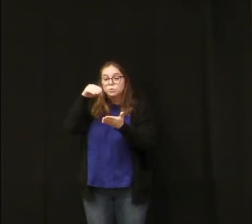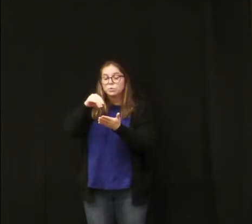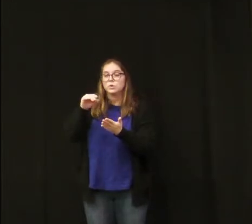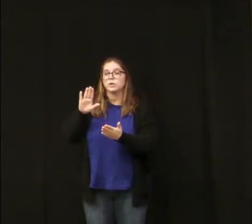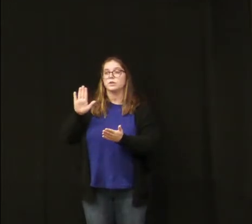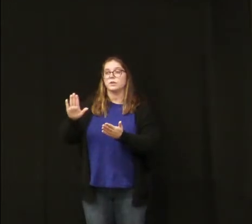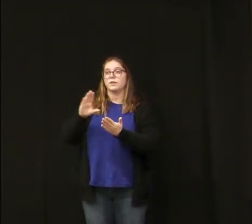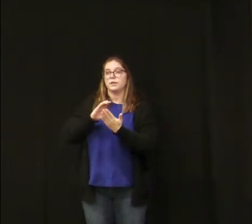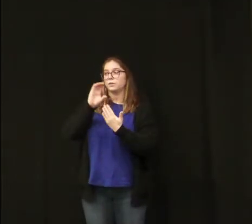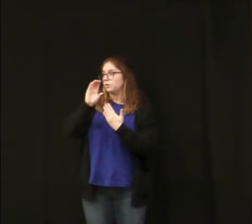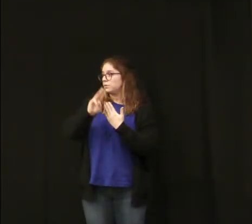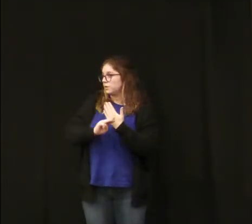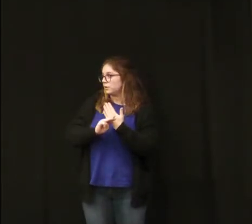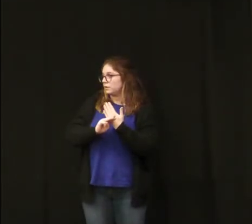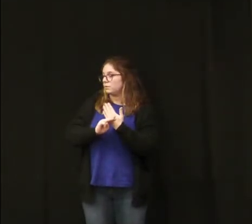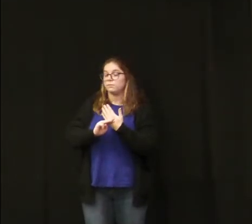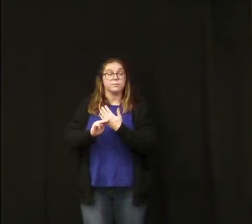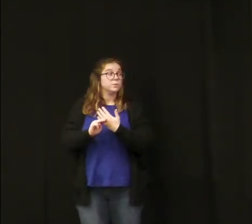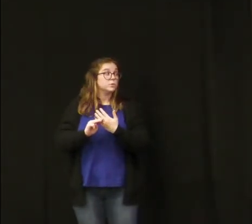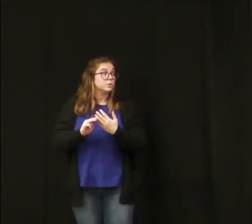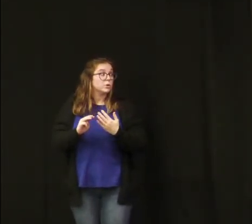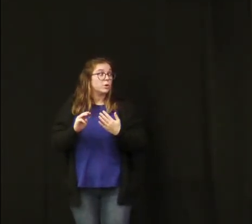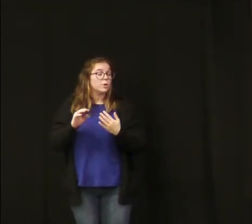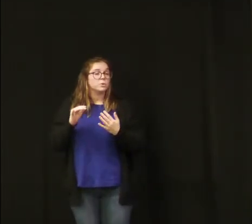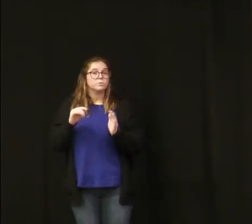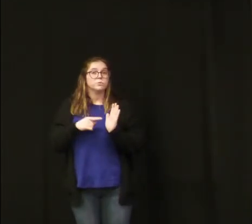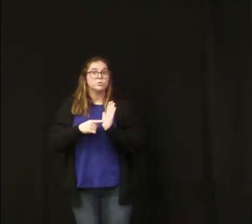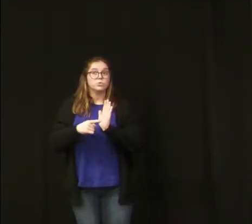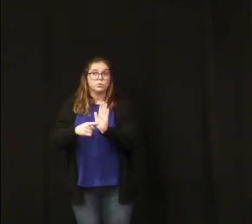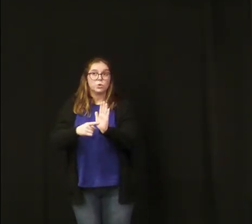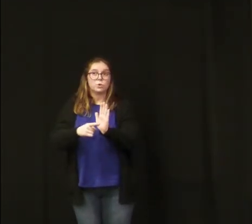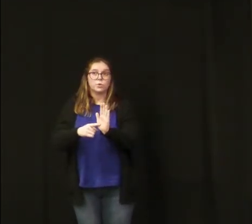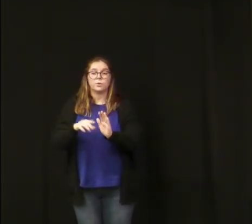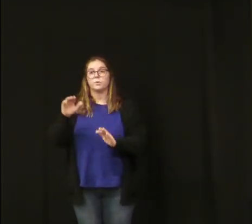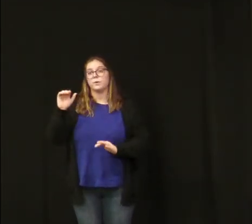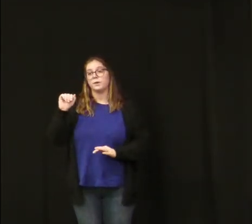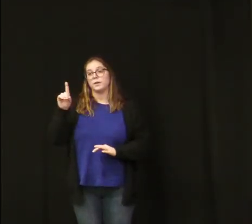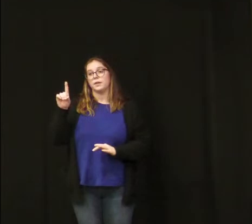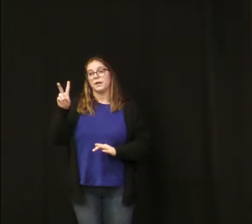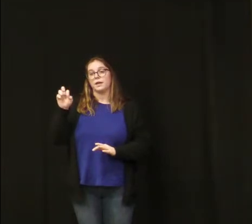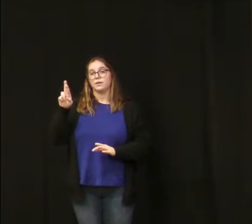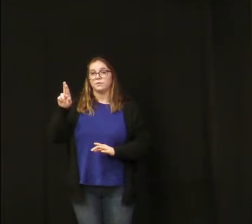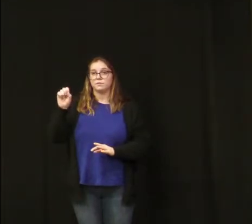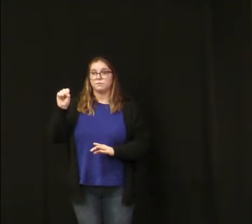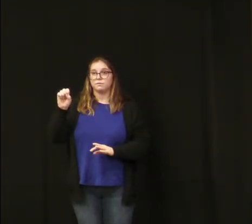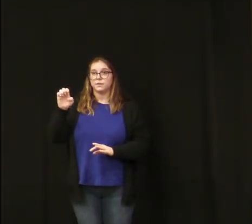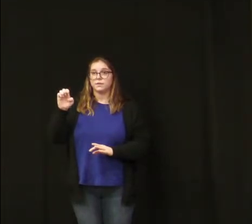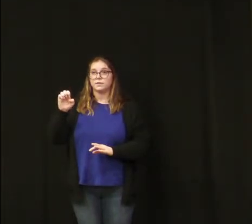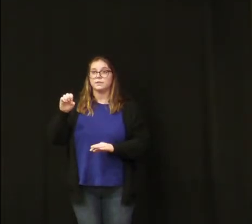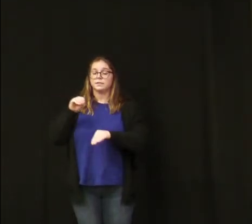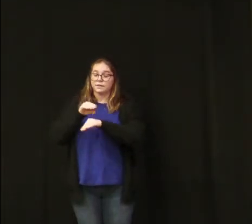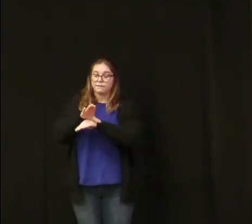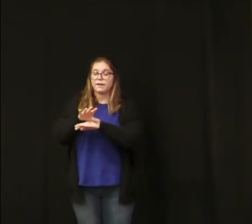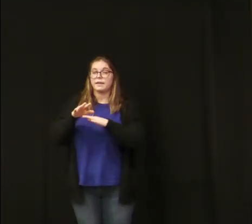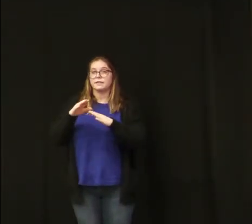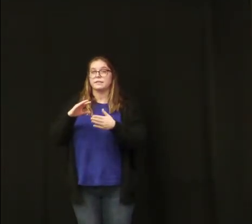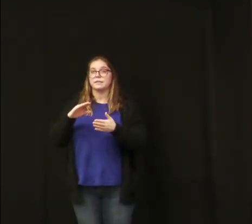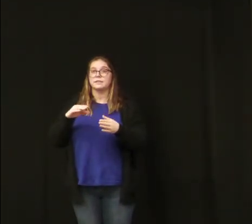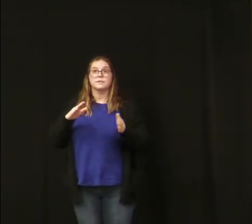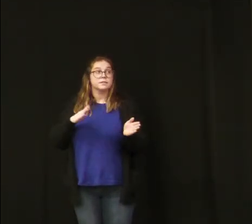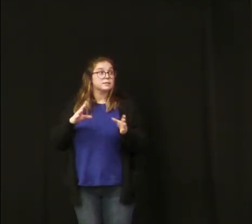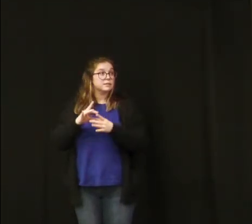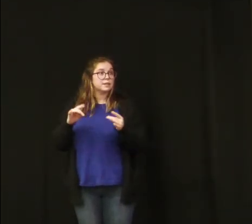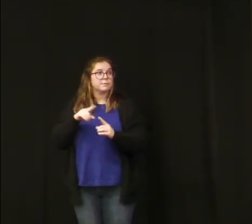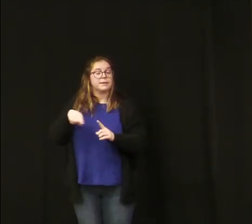adverse effect statement just for hearing loss. But let's say we have students that have hearing losses, but they may have academic needs too,